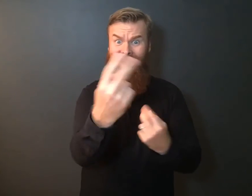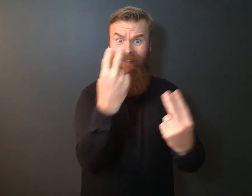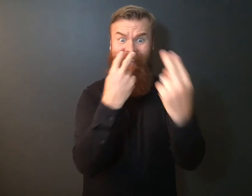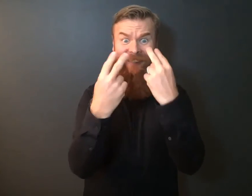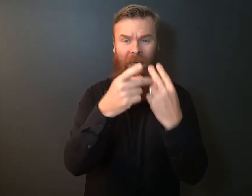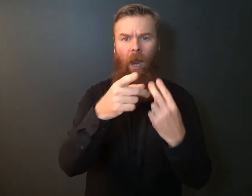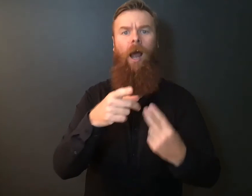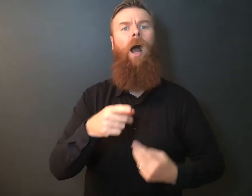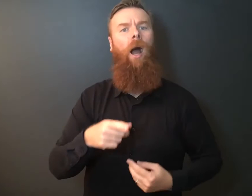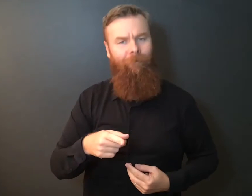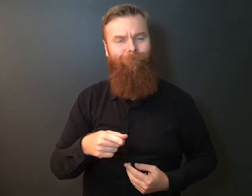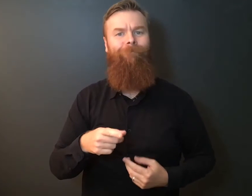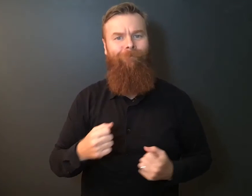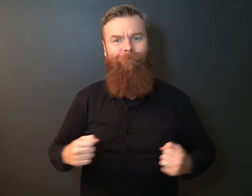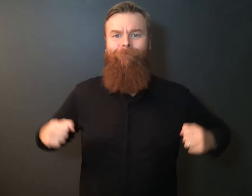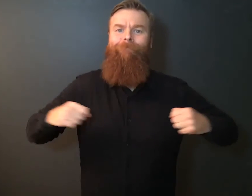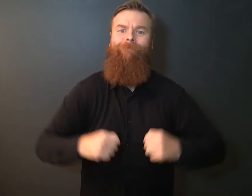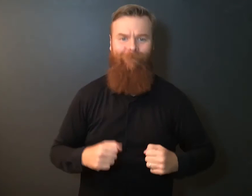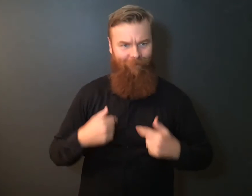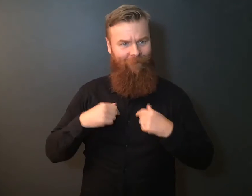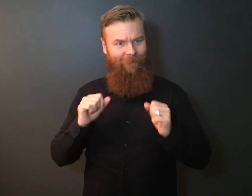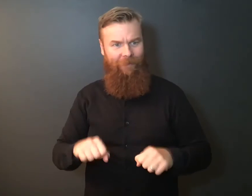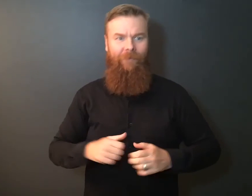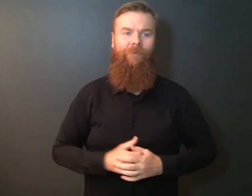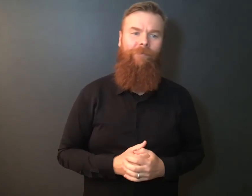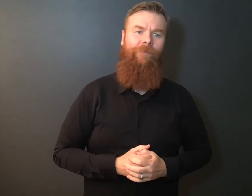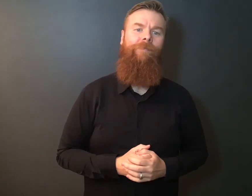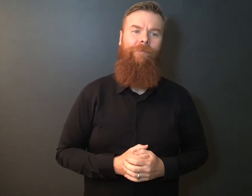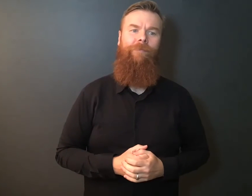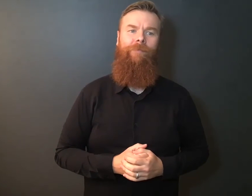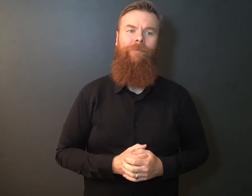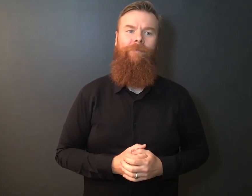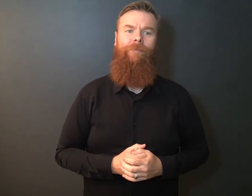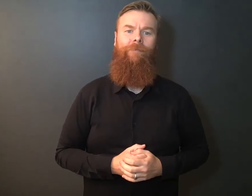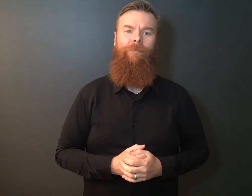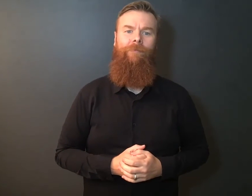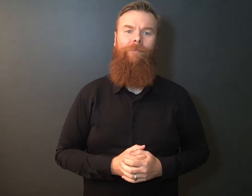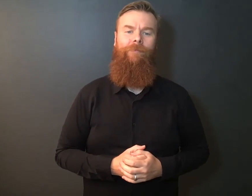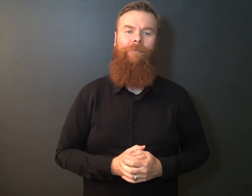think we don't start a new experience with